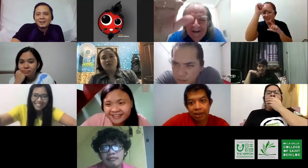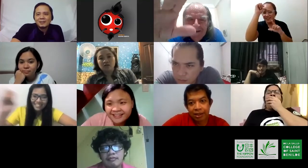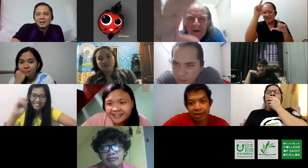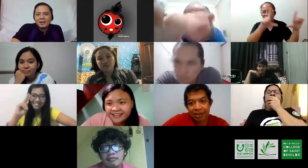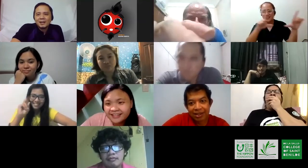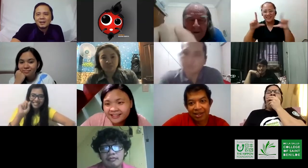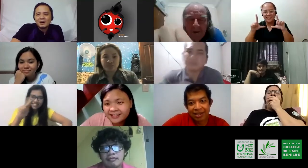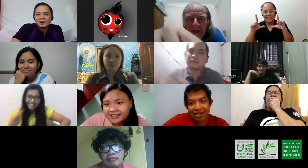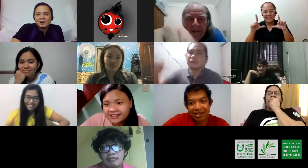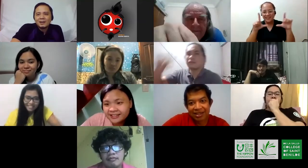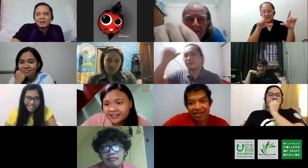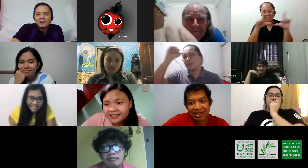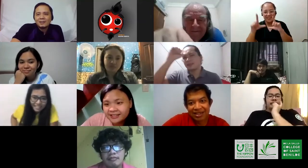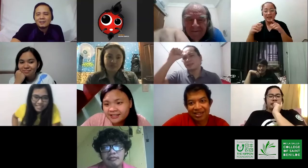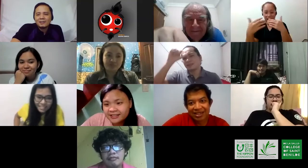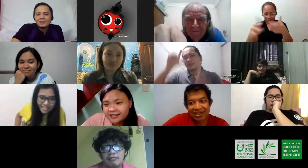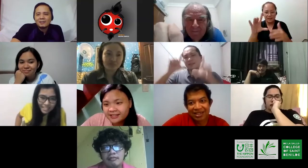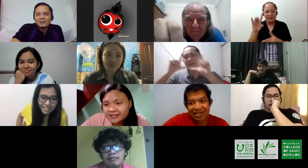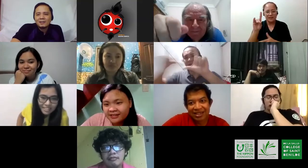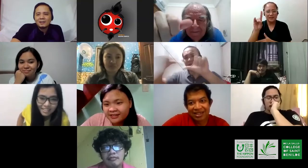So go ahead, Yami.